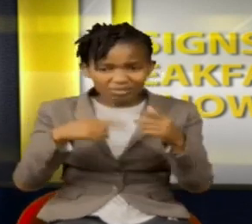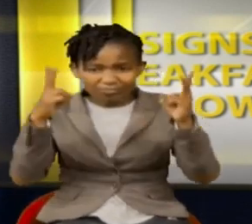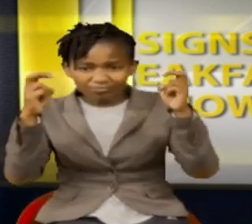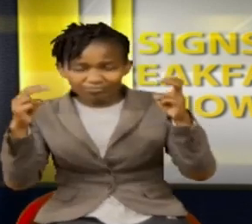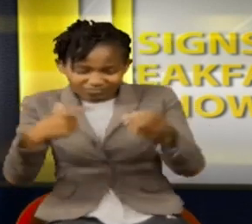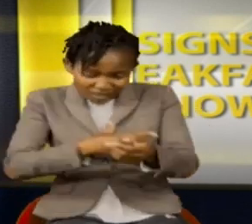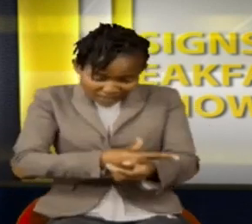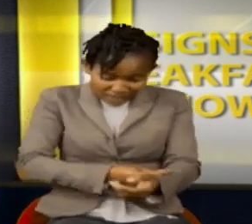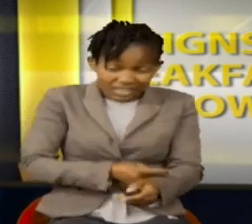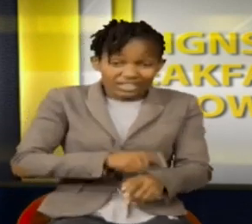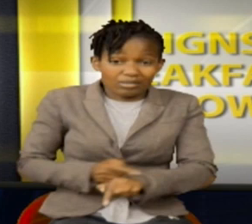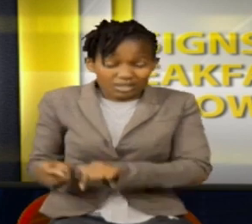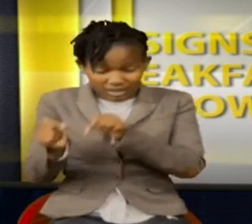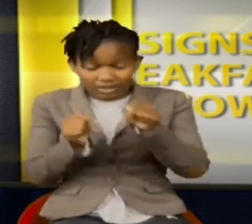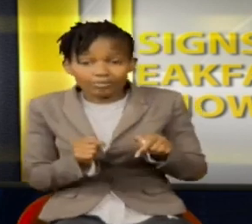drugs when it comes to